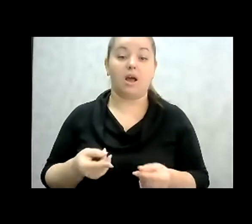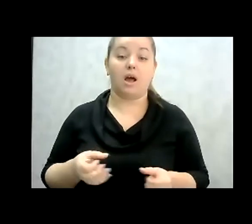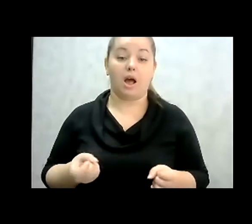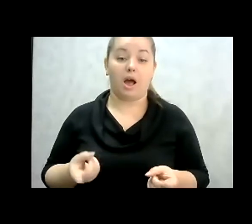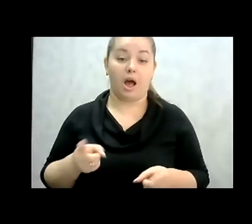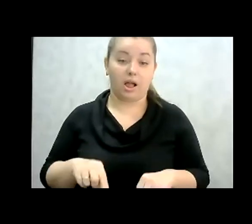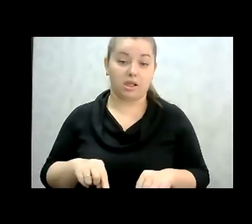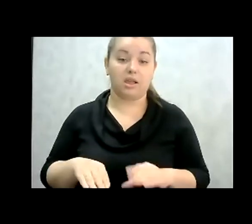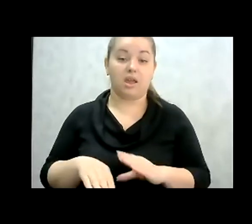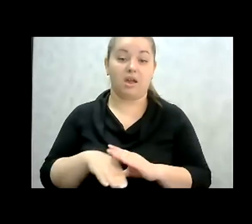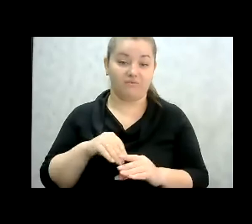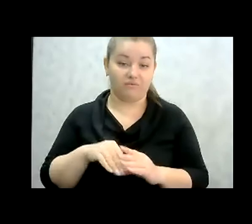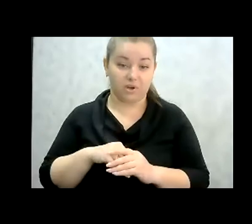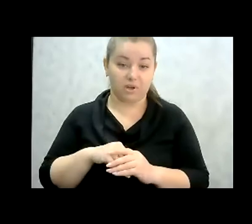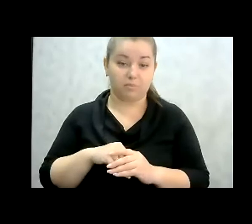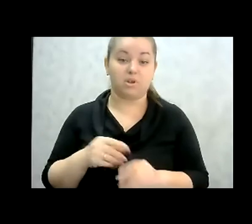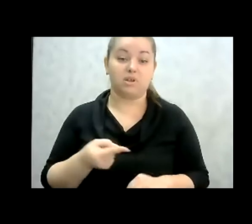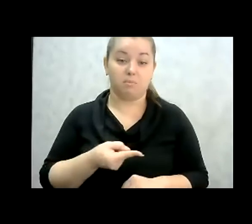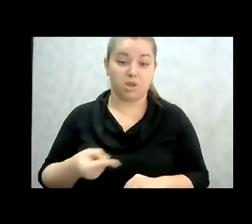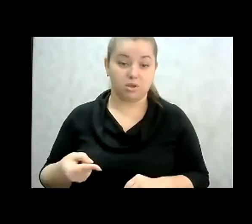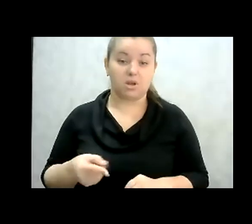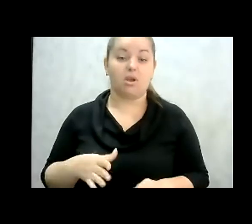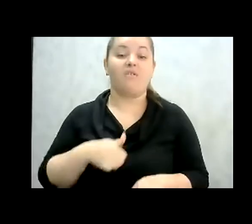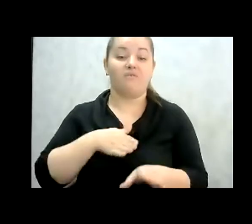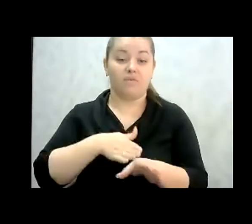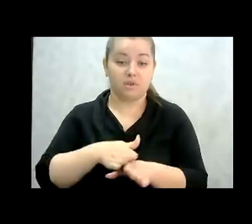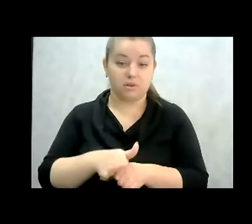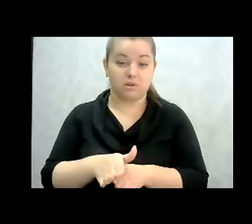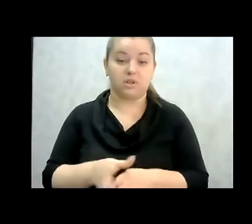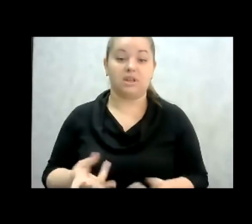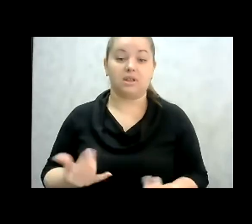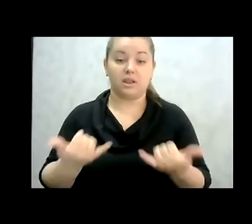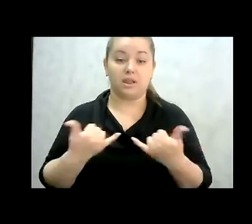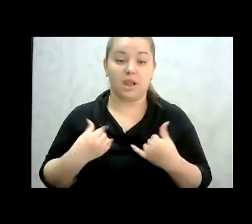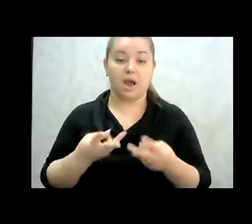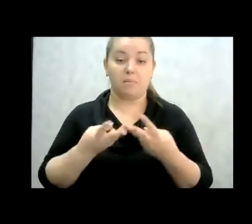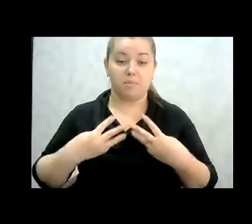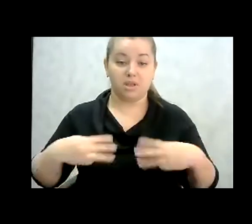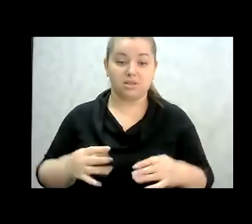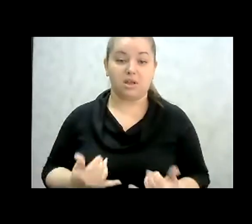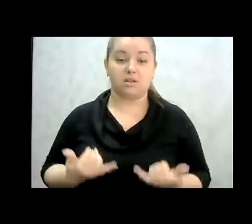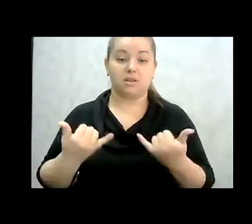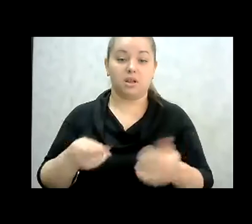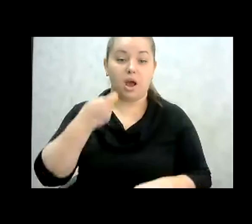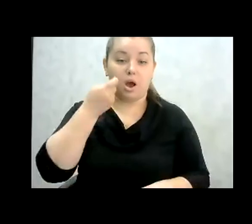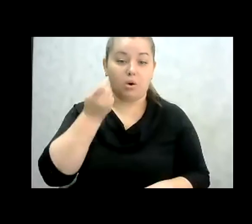legislation that was crucial for the electoral commissions. Yet the election